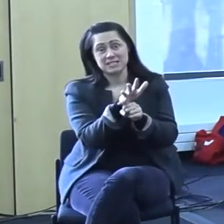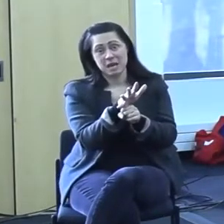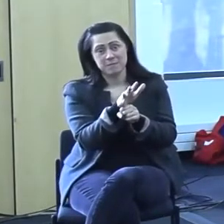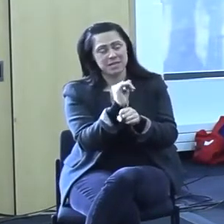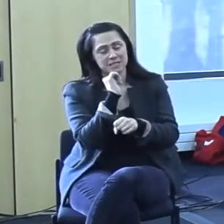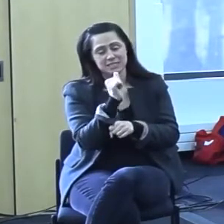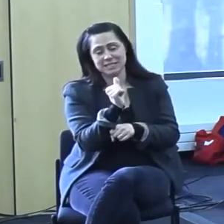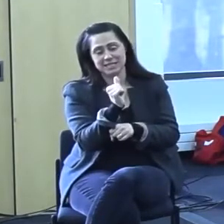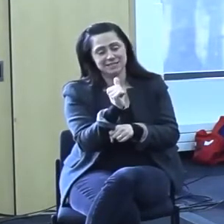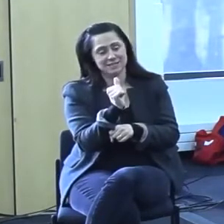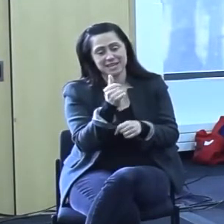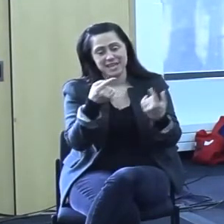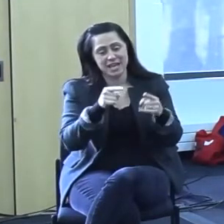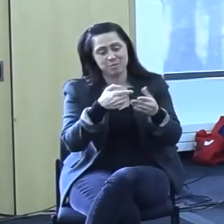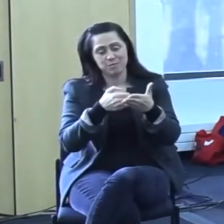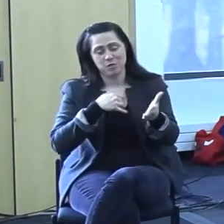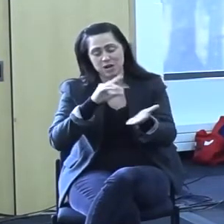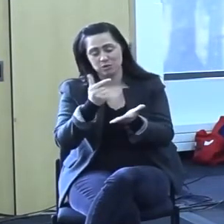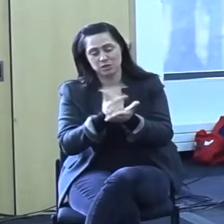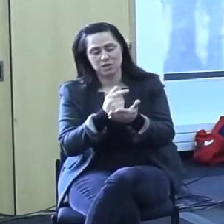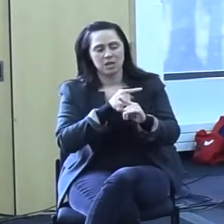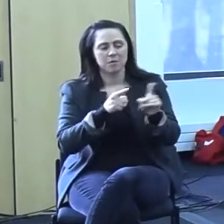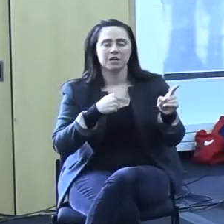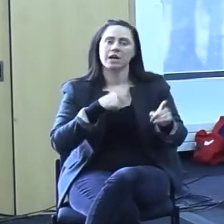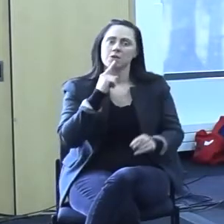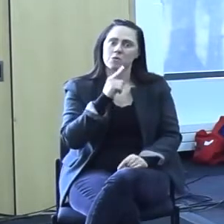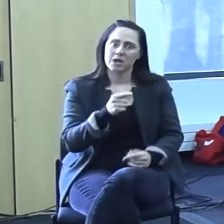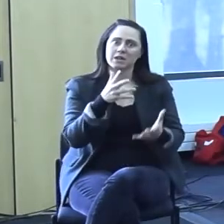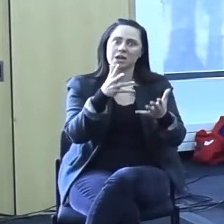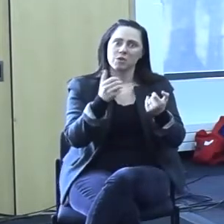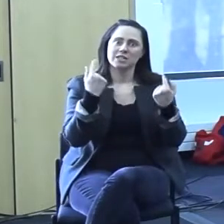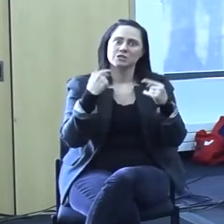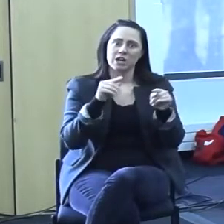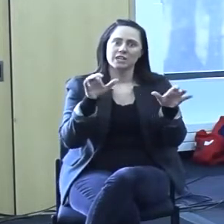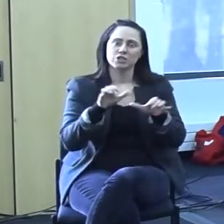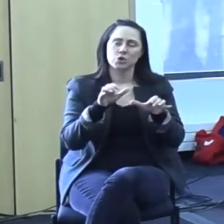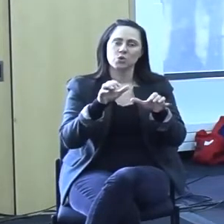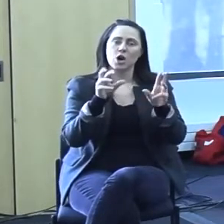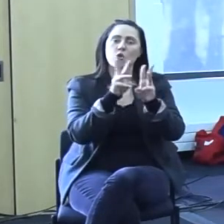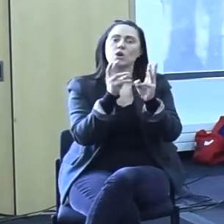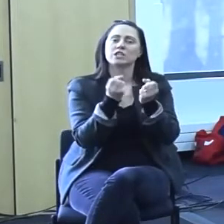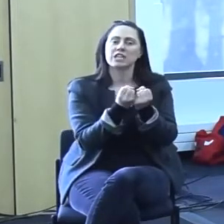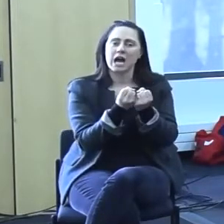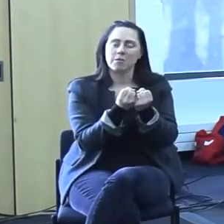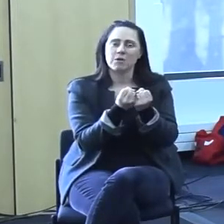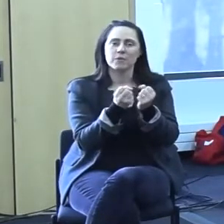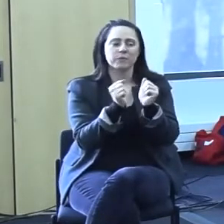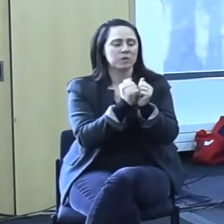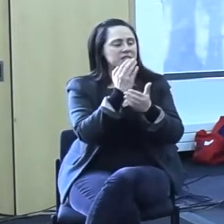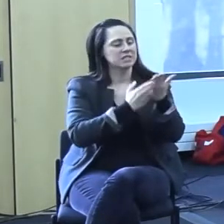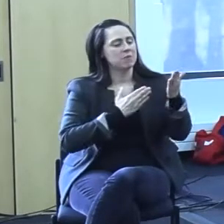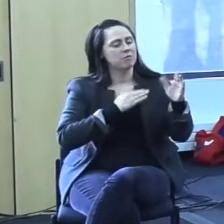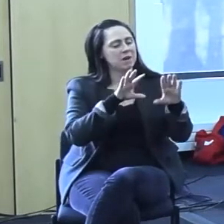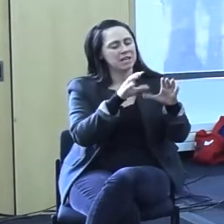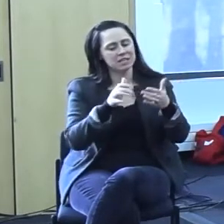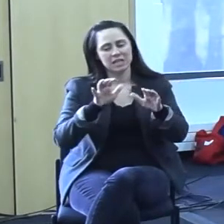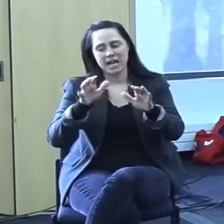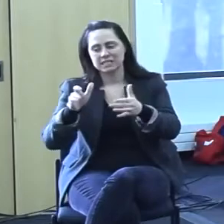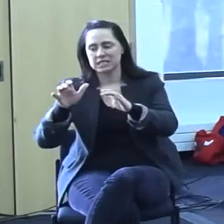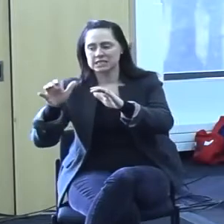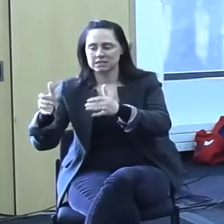um, come around before I graduated, but I really wanted to try and do like a workshop with some of my classes and